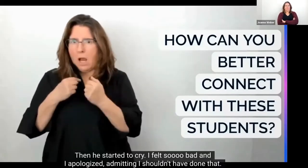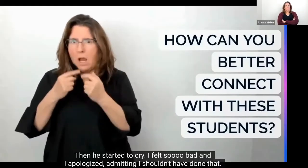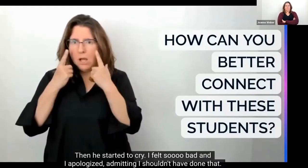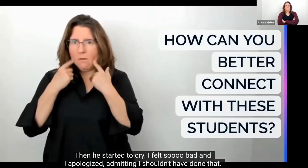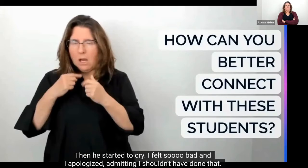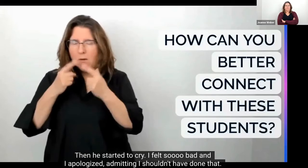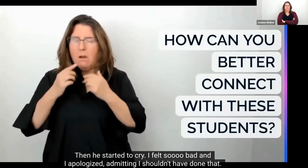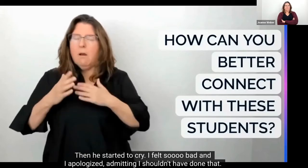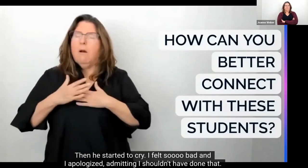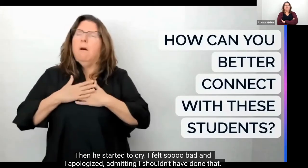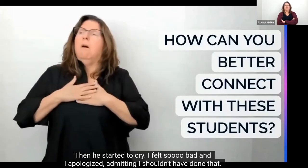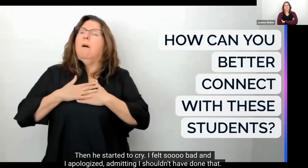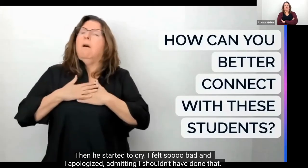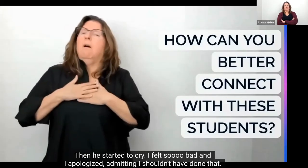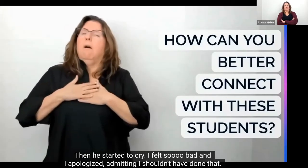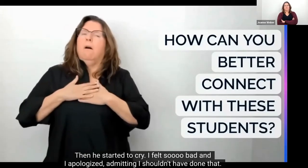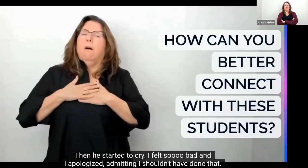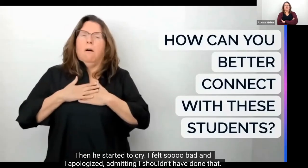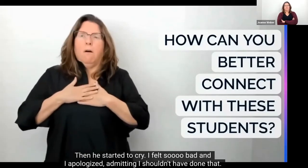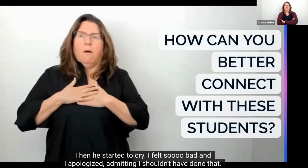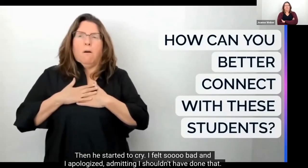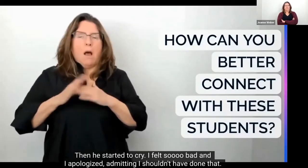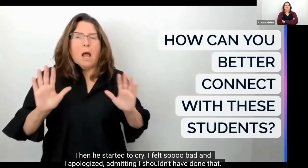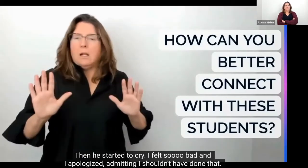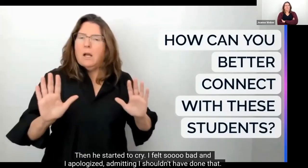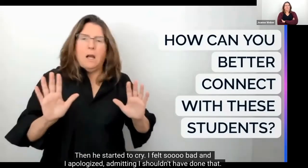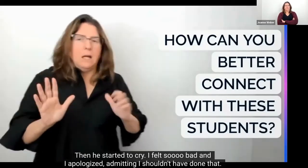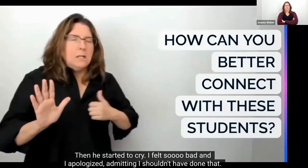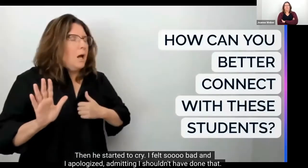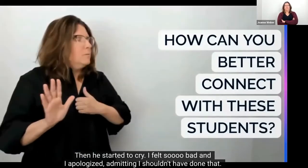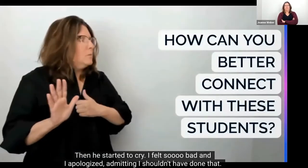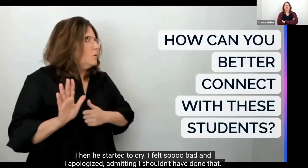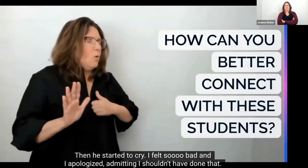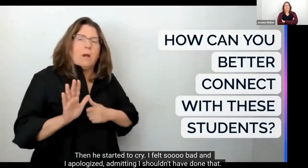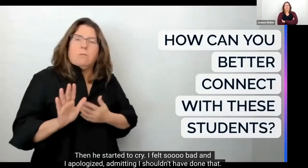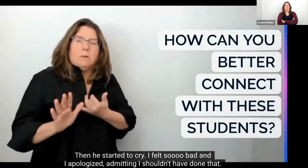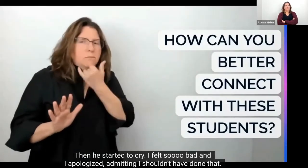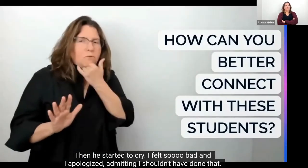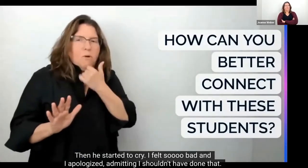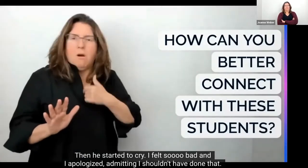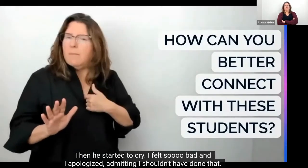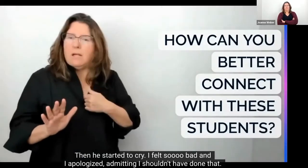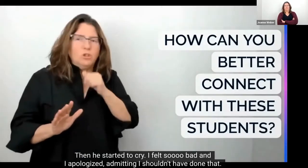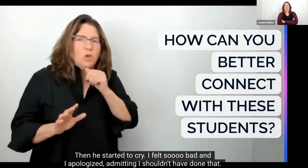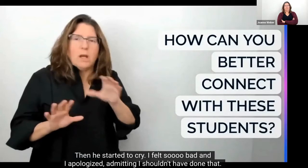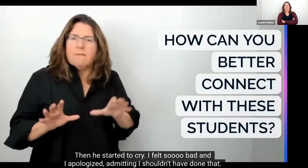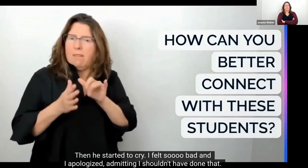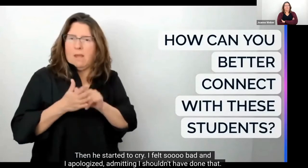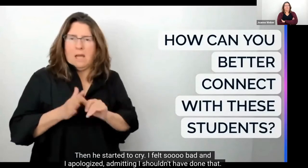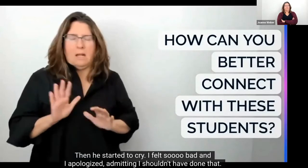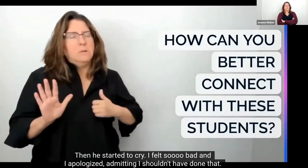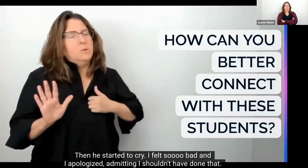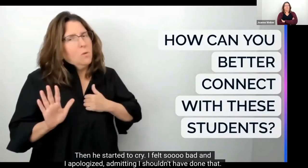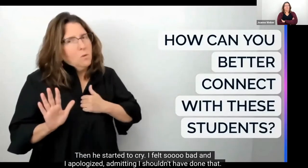Then he started to cry. I felt so bad and I apologized, admitting